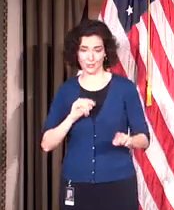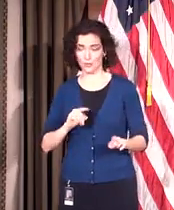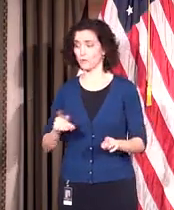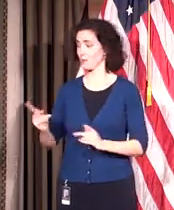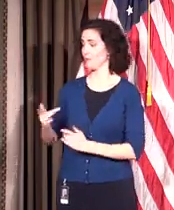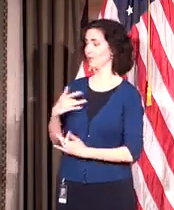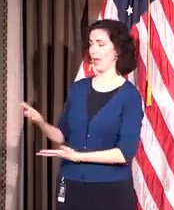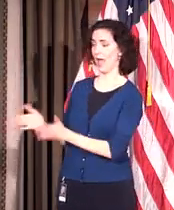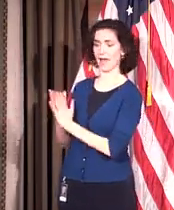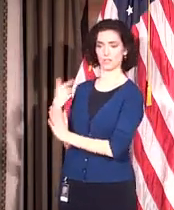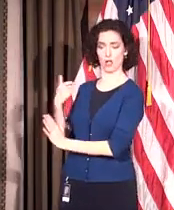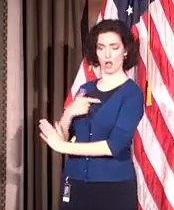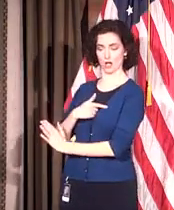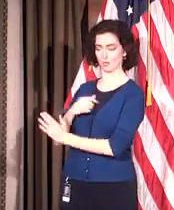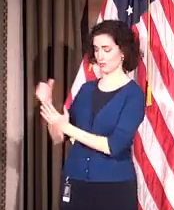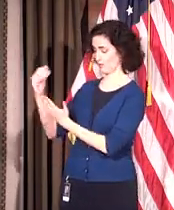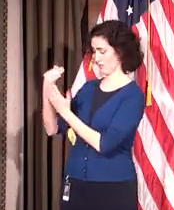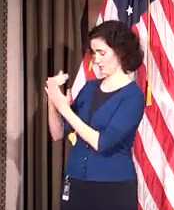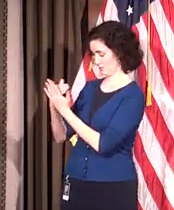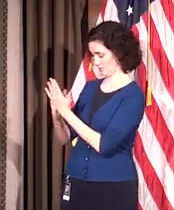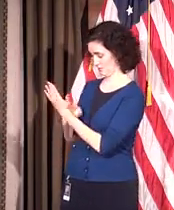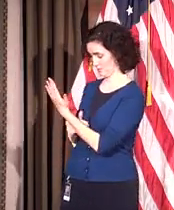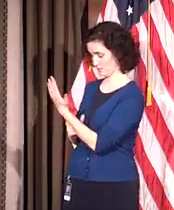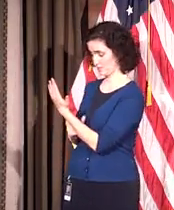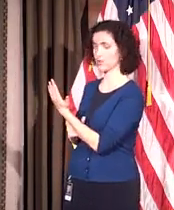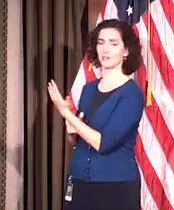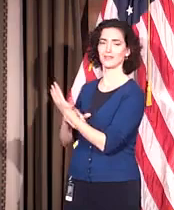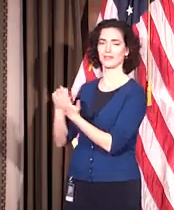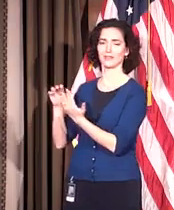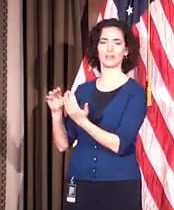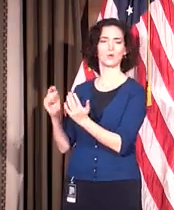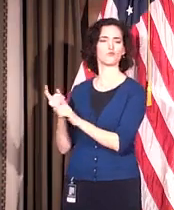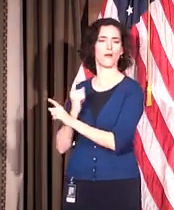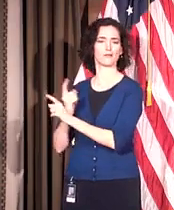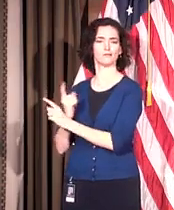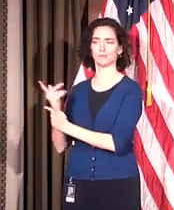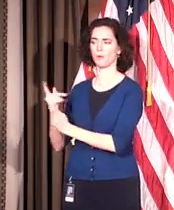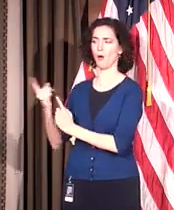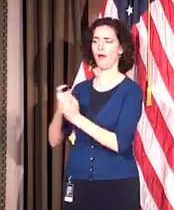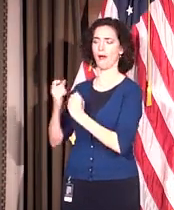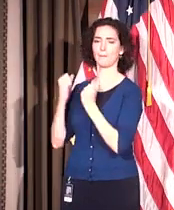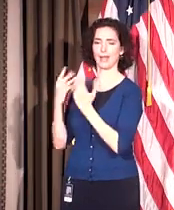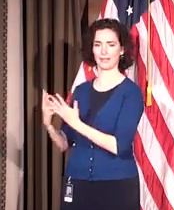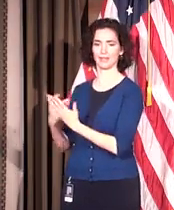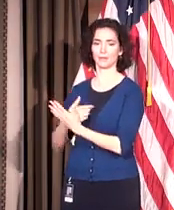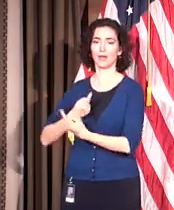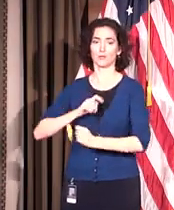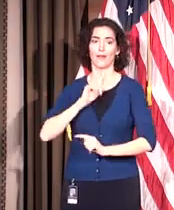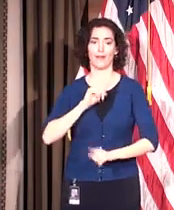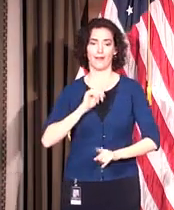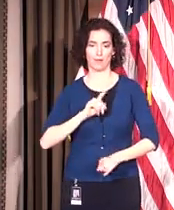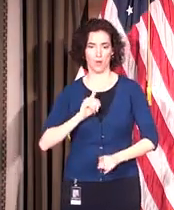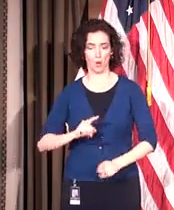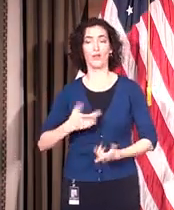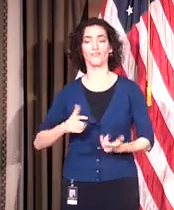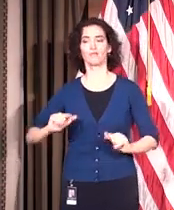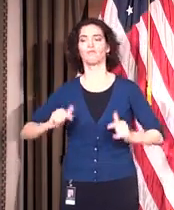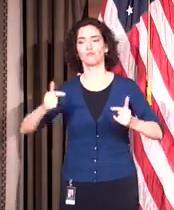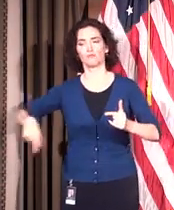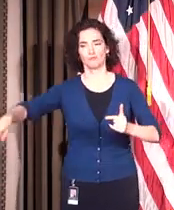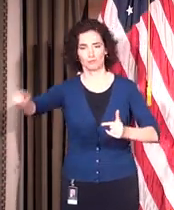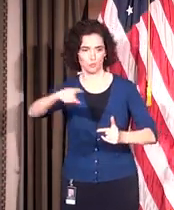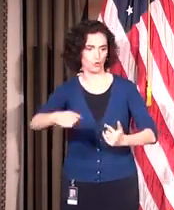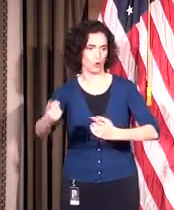we've been asked today, and then after I'm done, I'll be happy to answer any other questions on this new inclusion into the dashboard. So